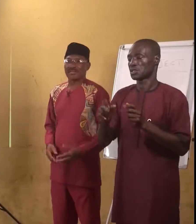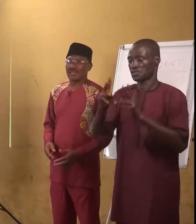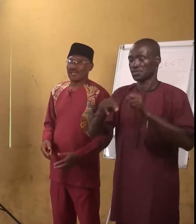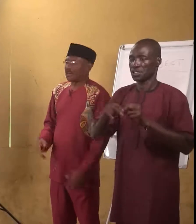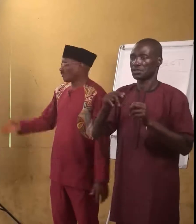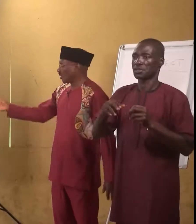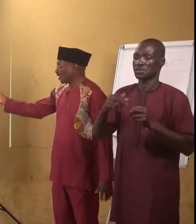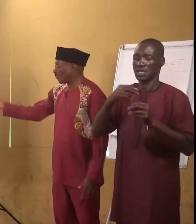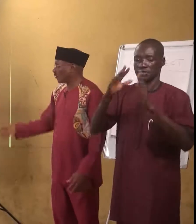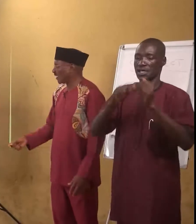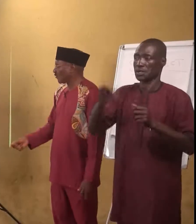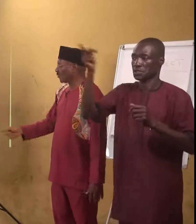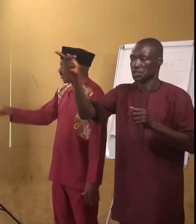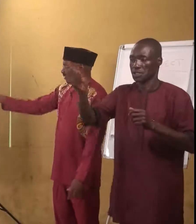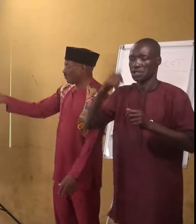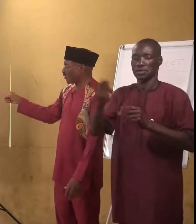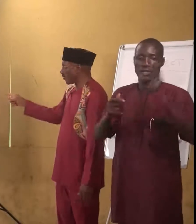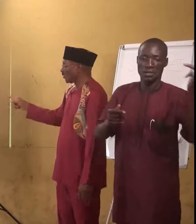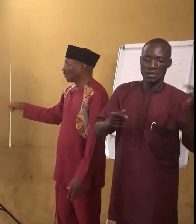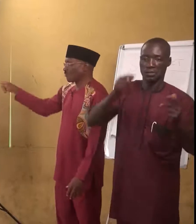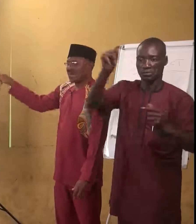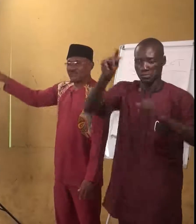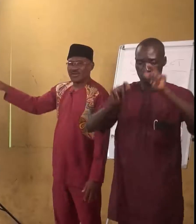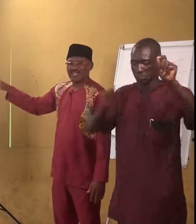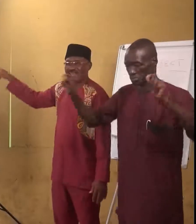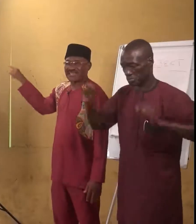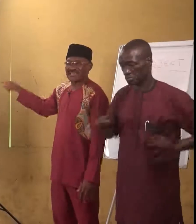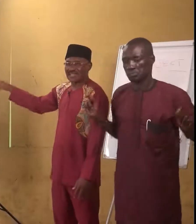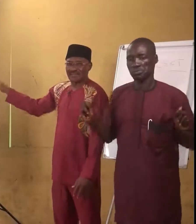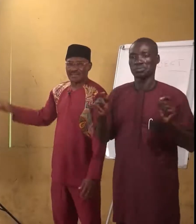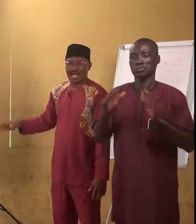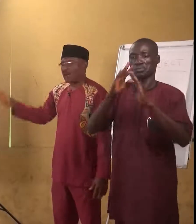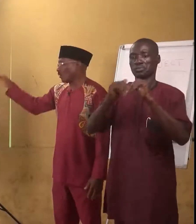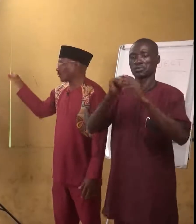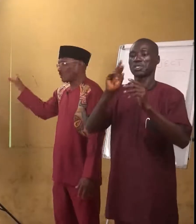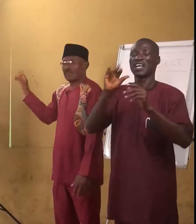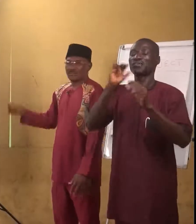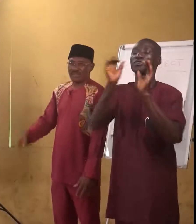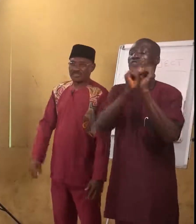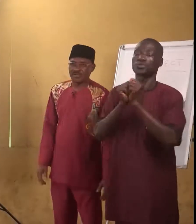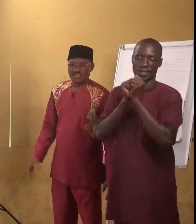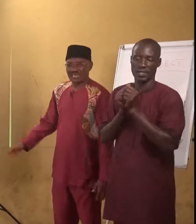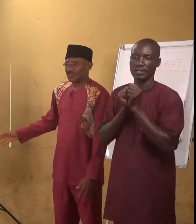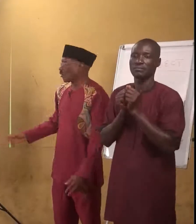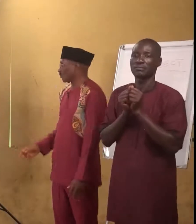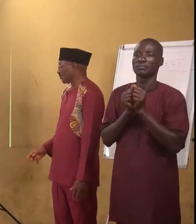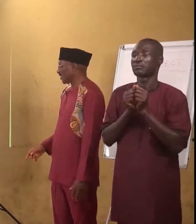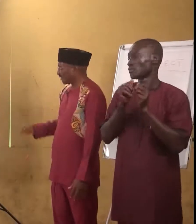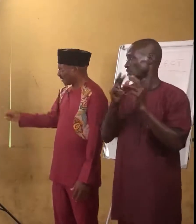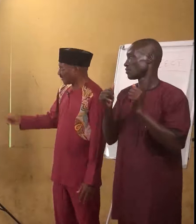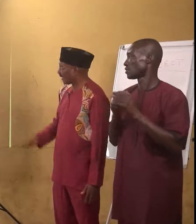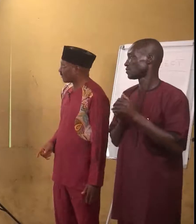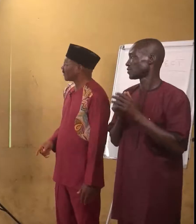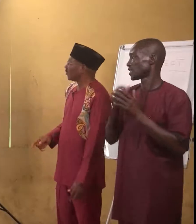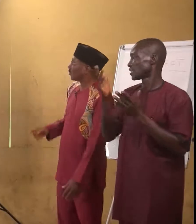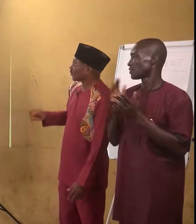villages. It's very common there, where you see the main road, you find buildings are scattered along the bushes and so on. That